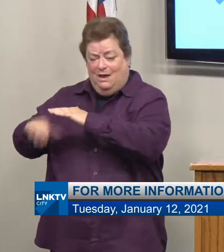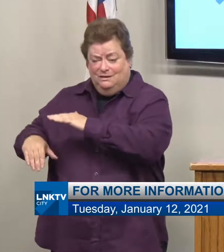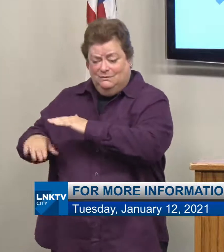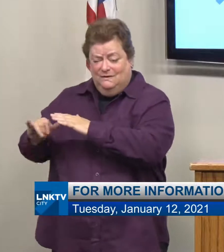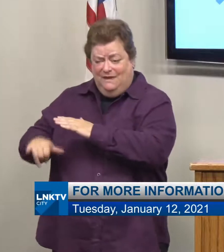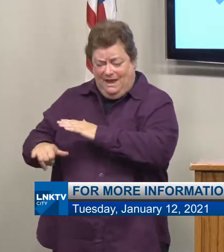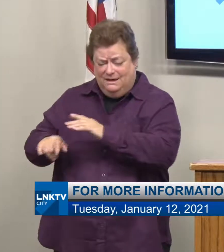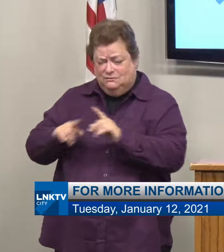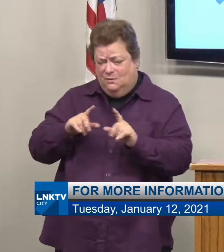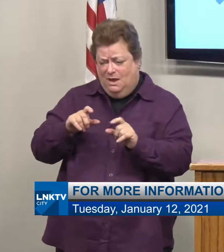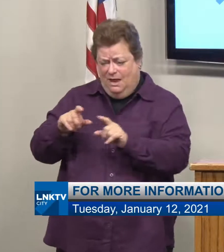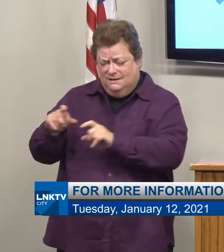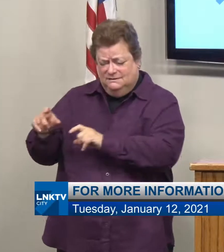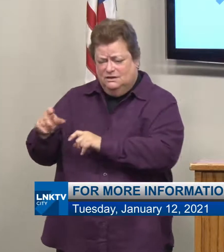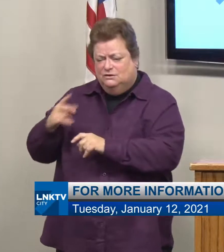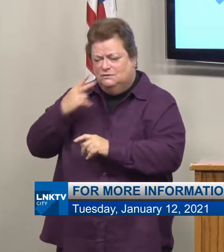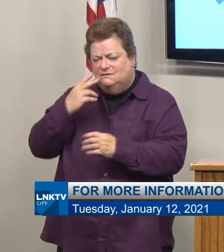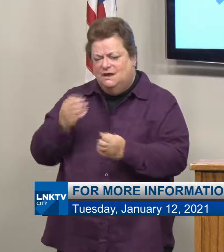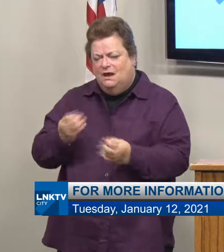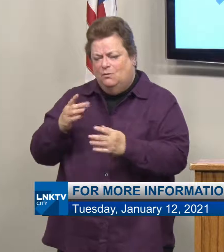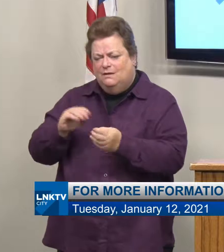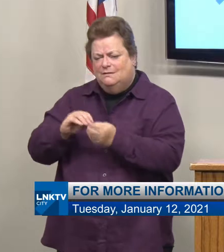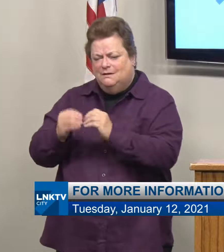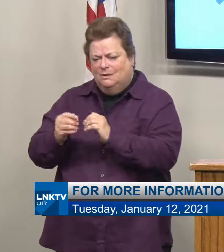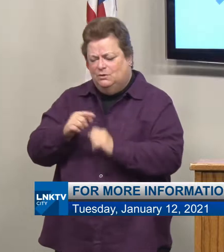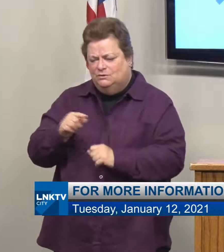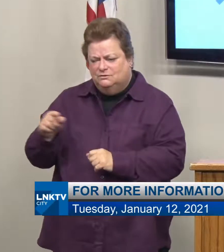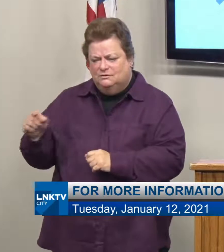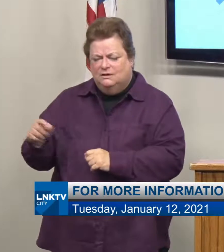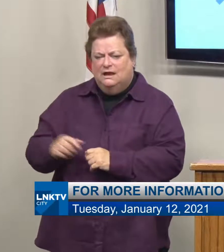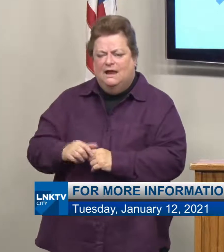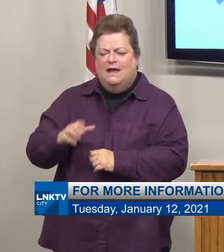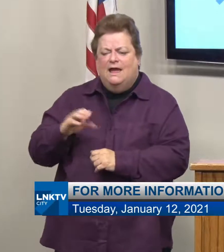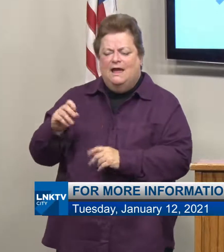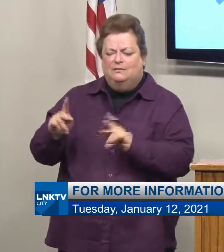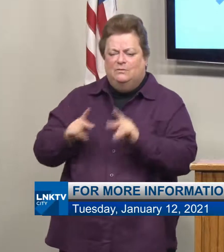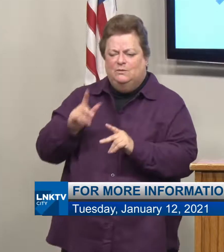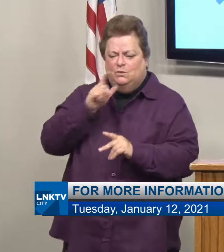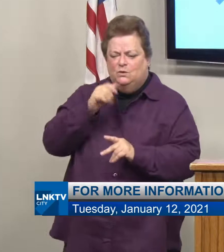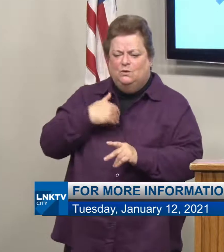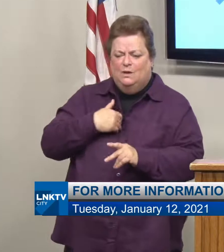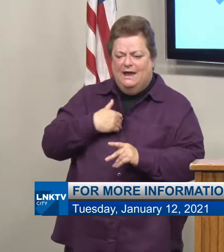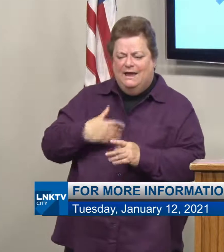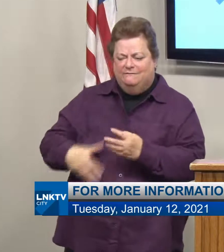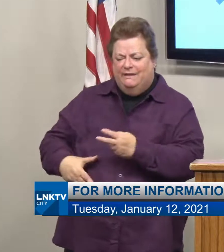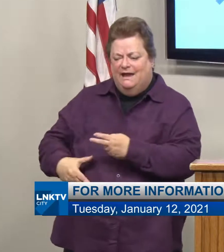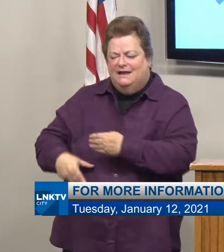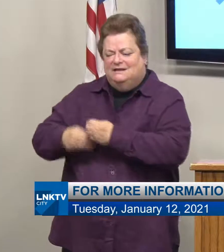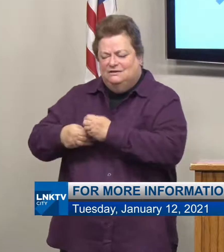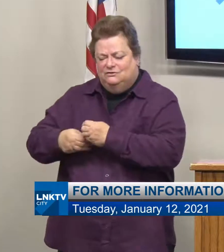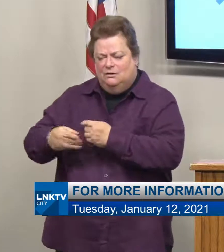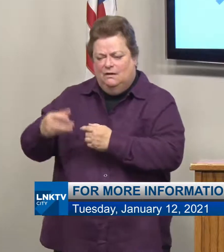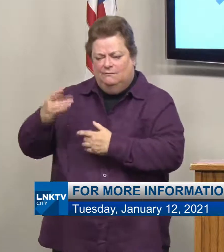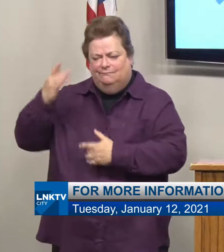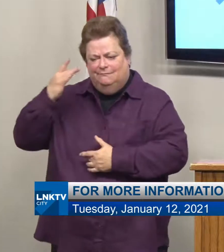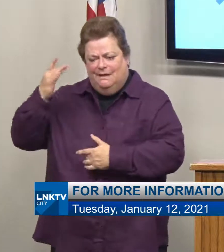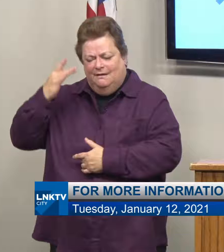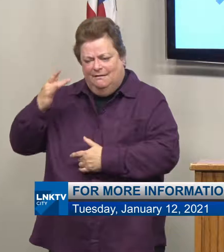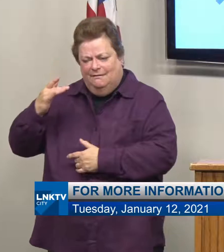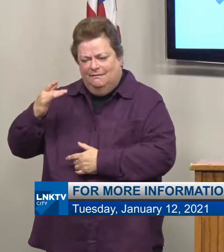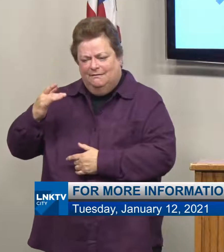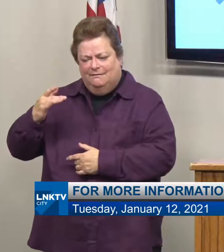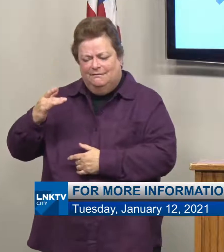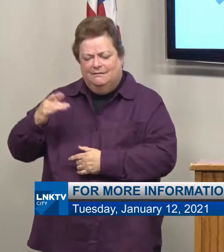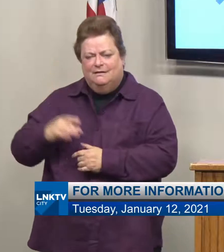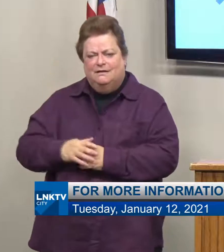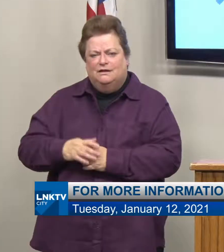on specific age groupings and individuals with underlying health conditions. So we have a very strident plan in